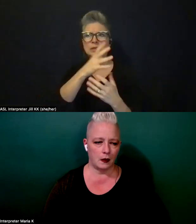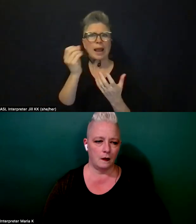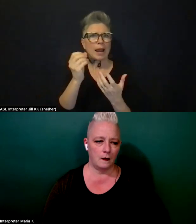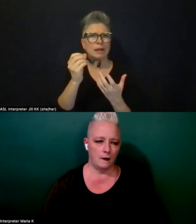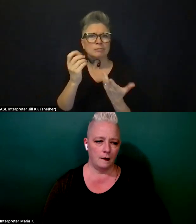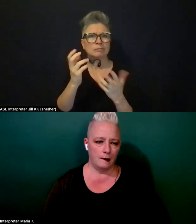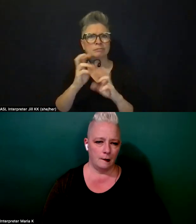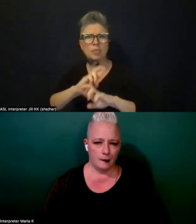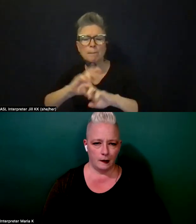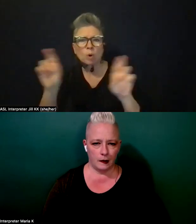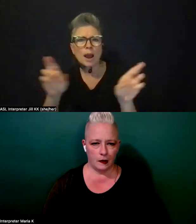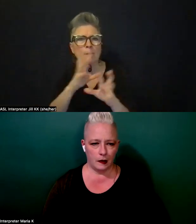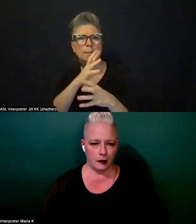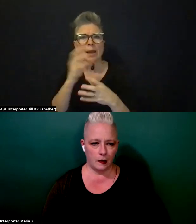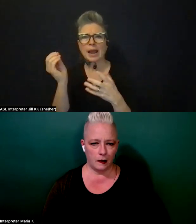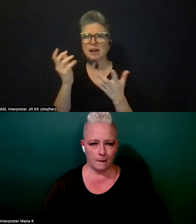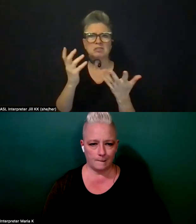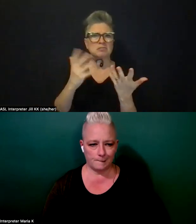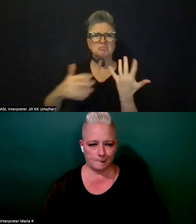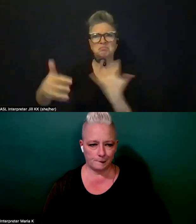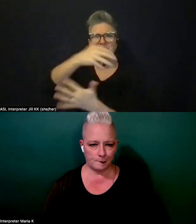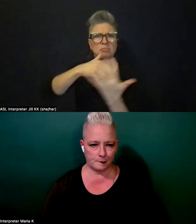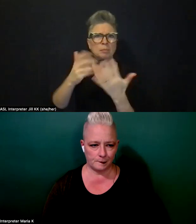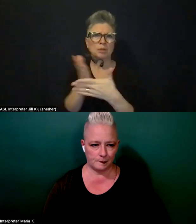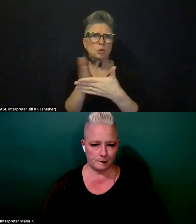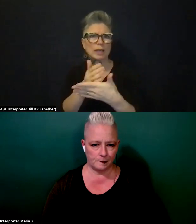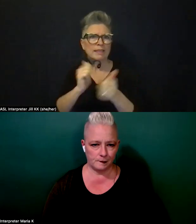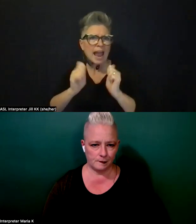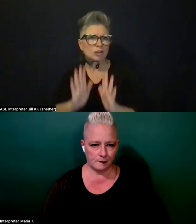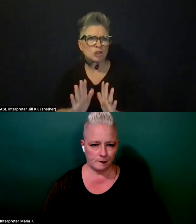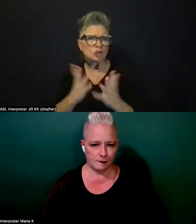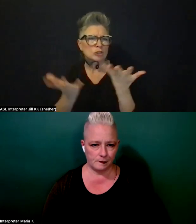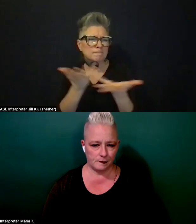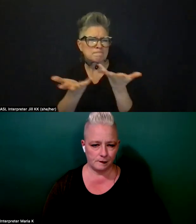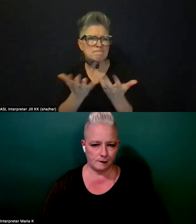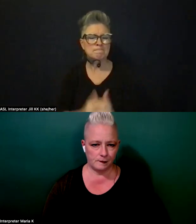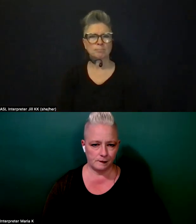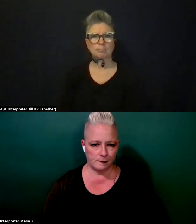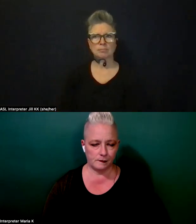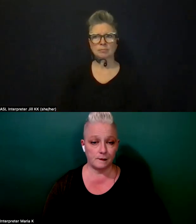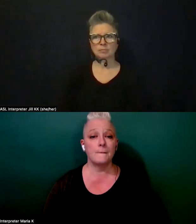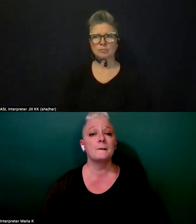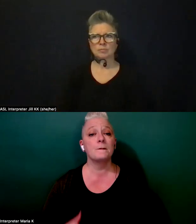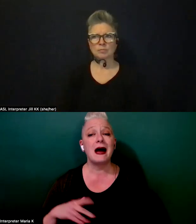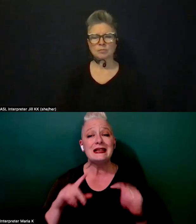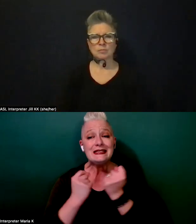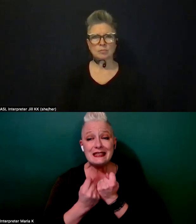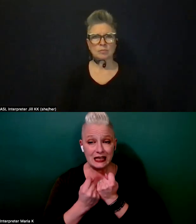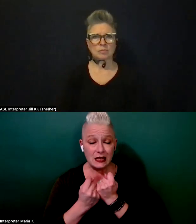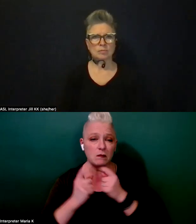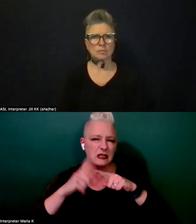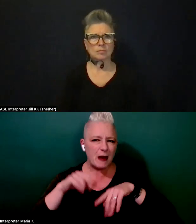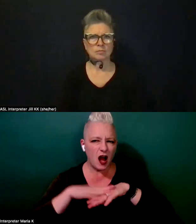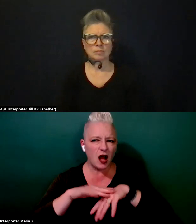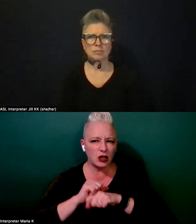changes between the actors? So my team ranges depending on the job. So